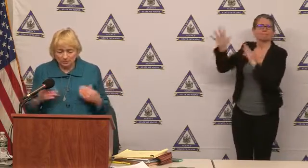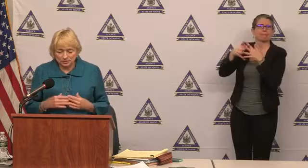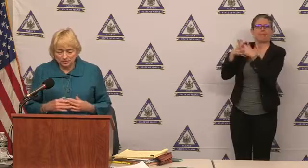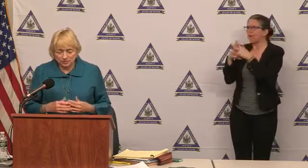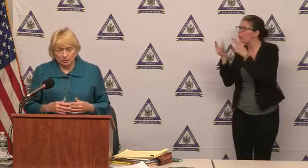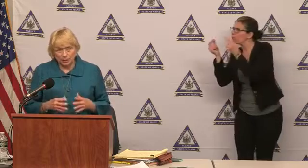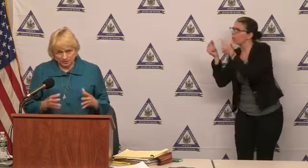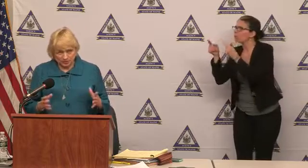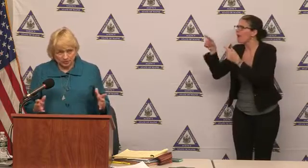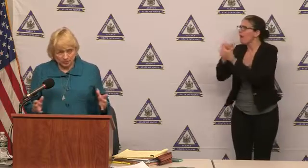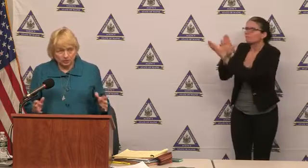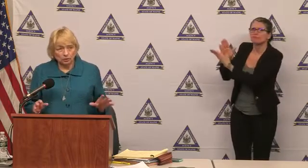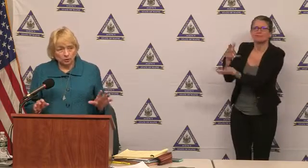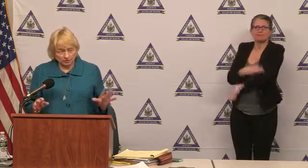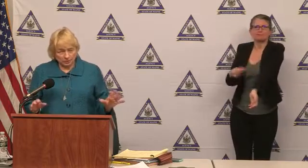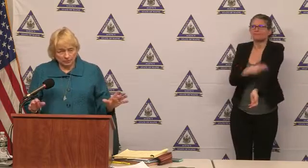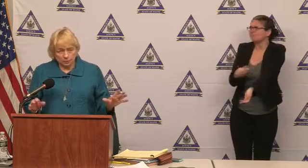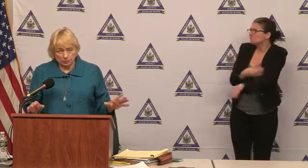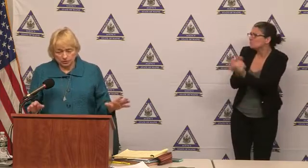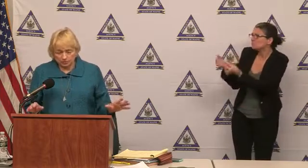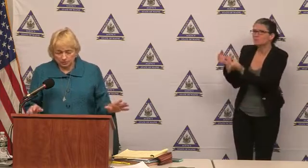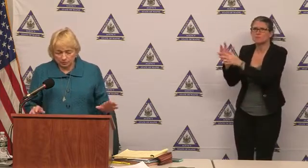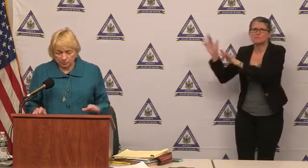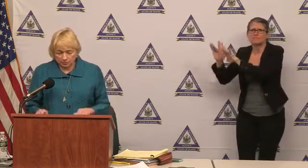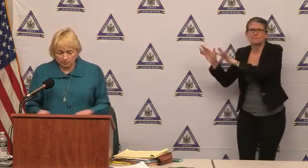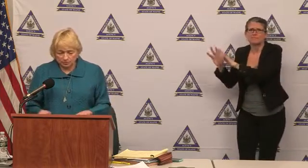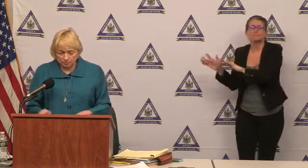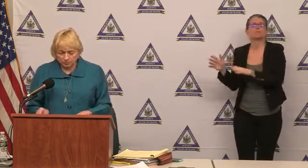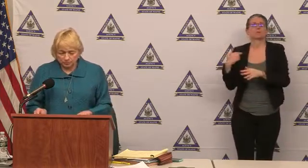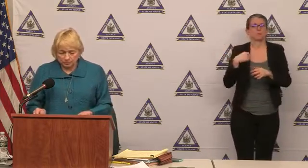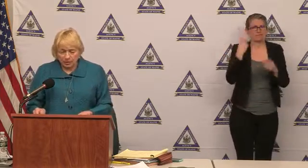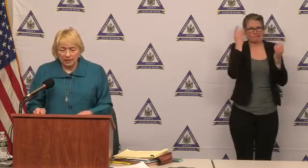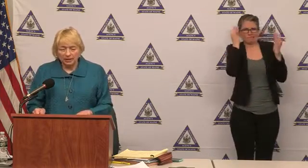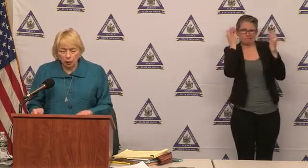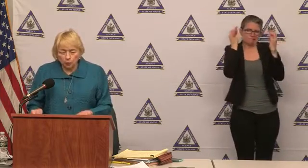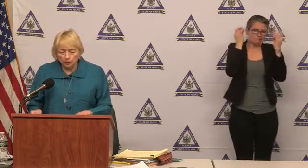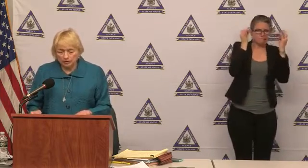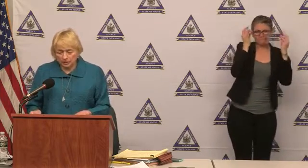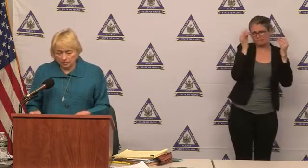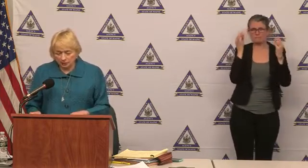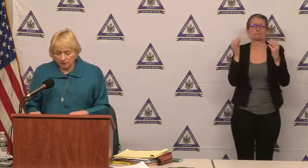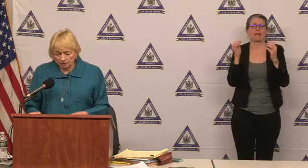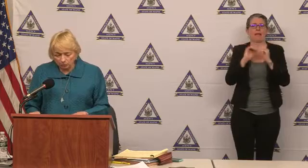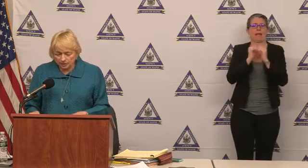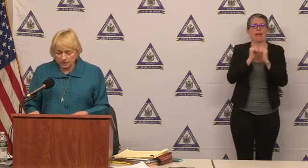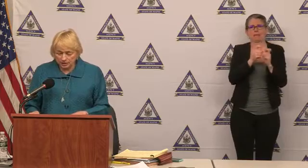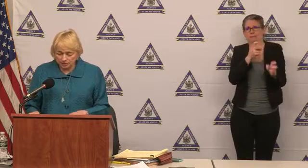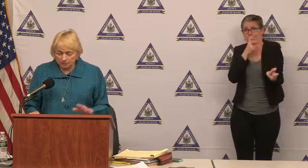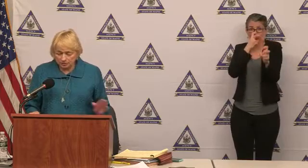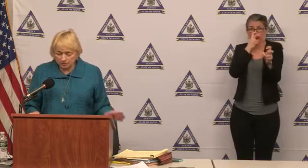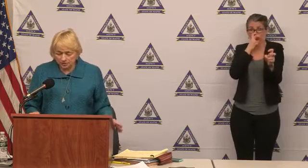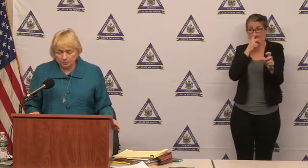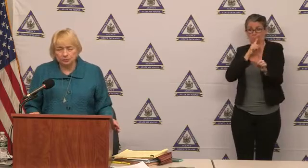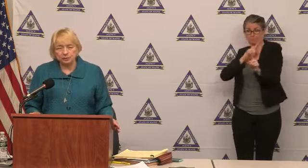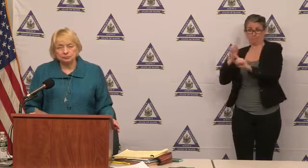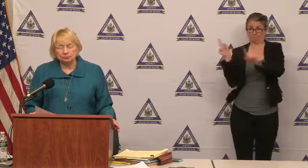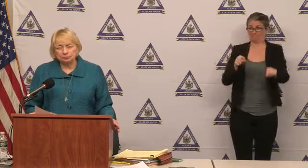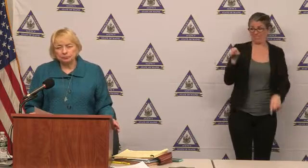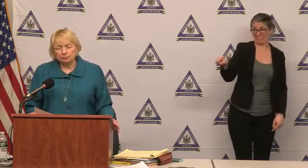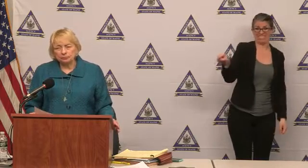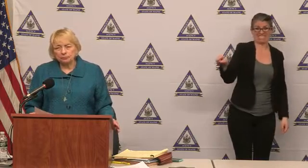we consider the possibility of even more restrictive orders. I hope we can avoid taking further steps,